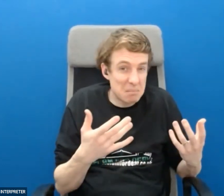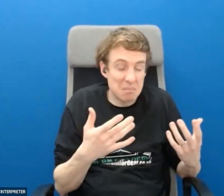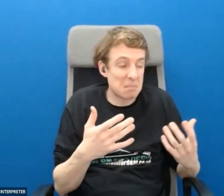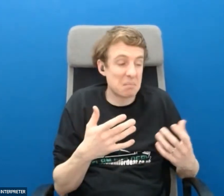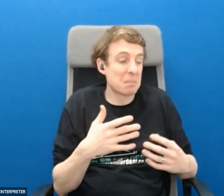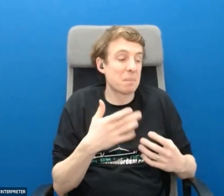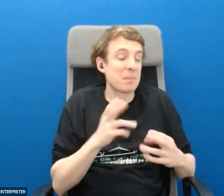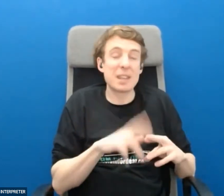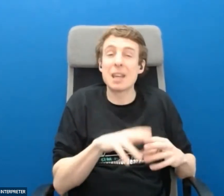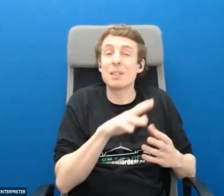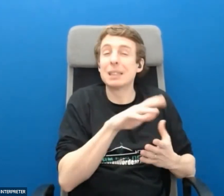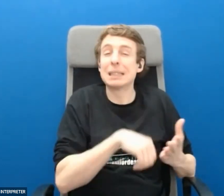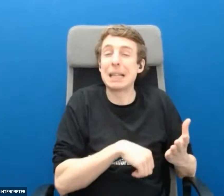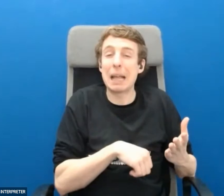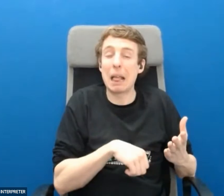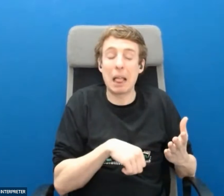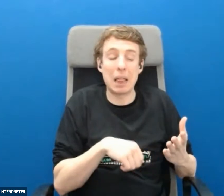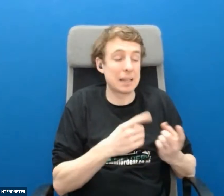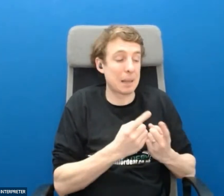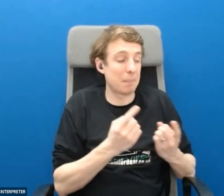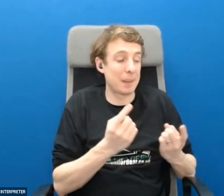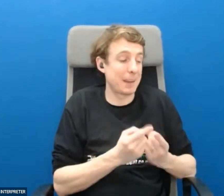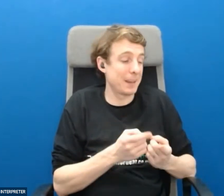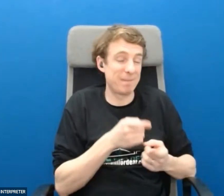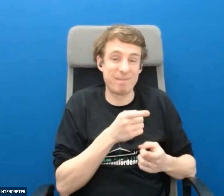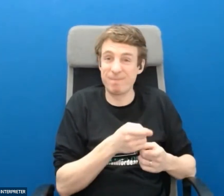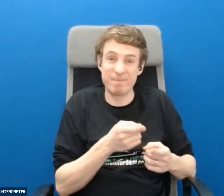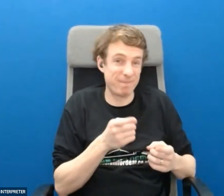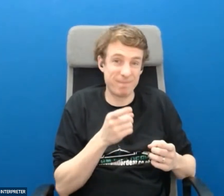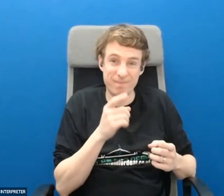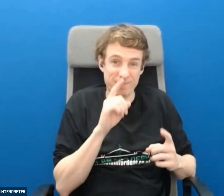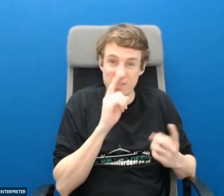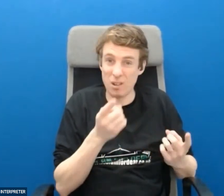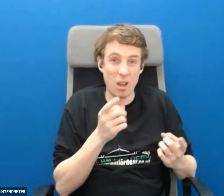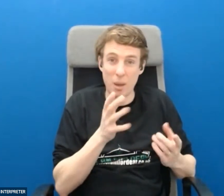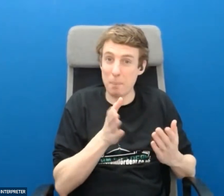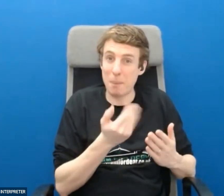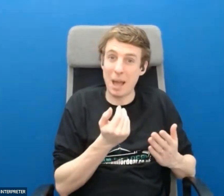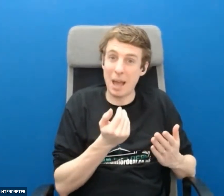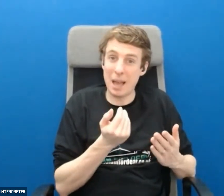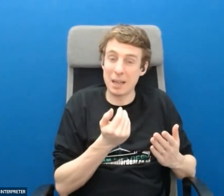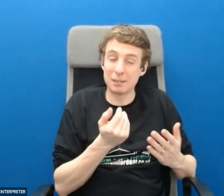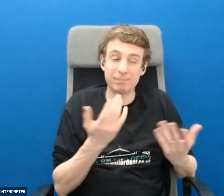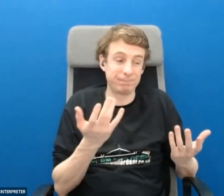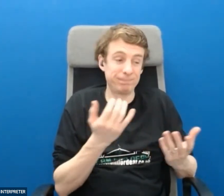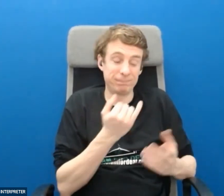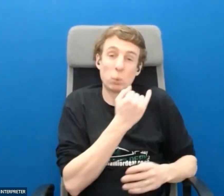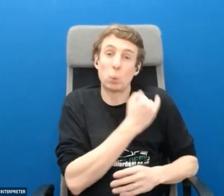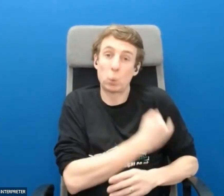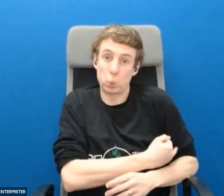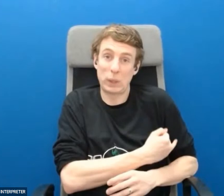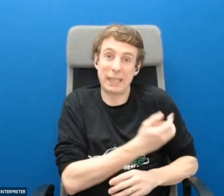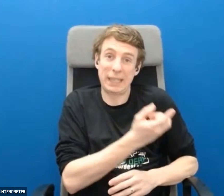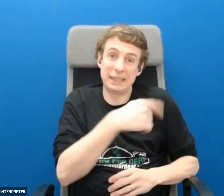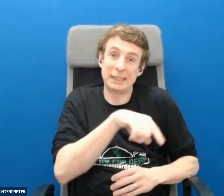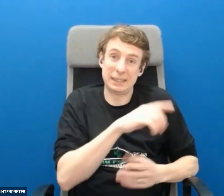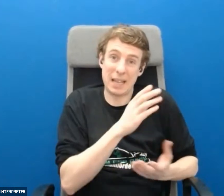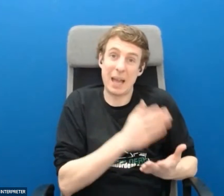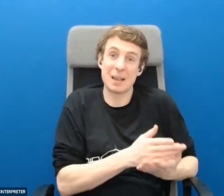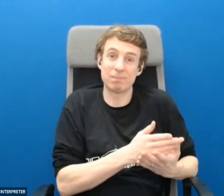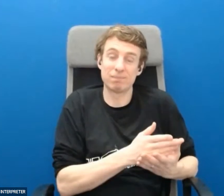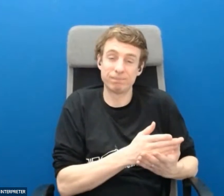pursuer and the one who is pursued. So this shows us that